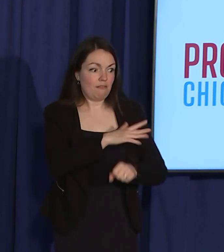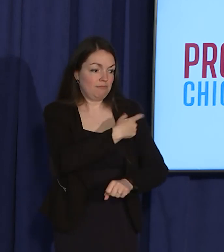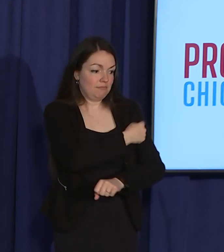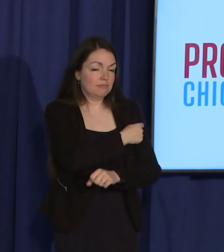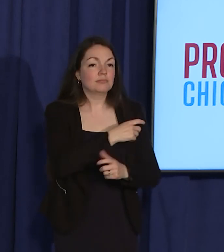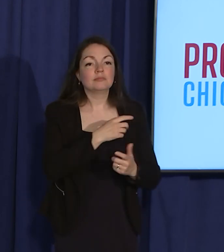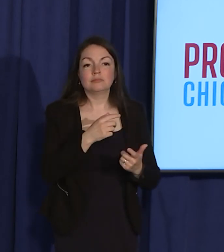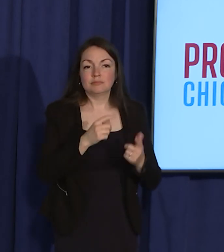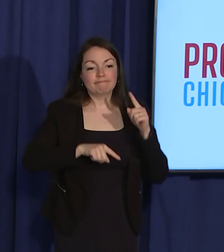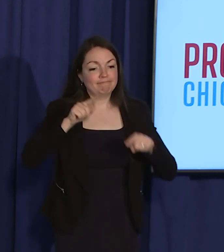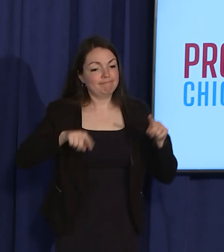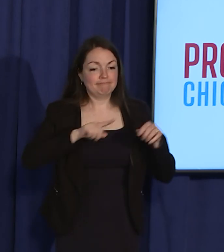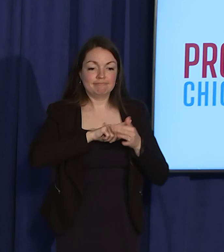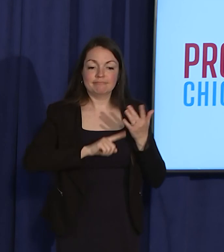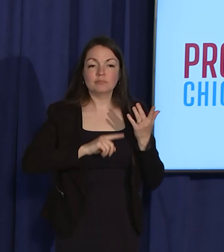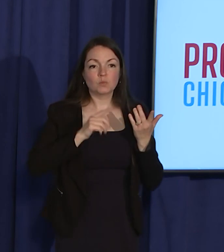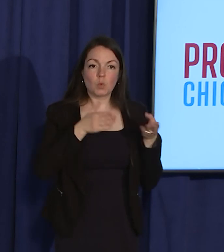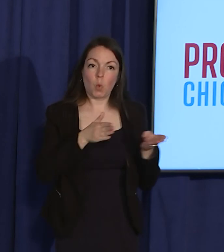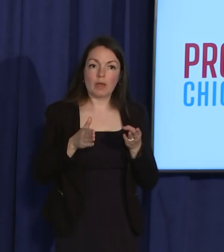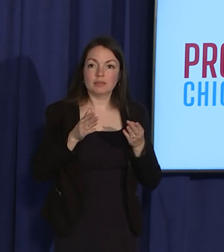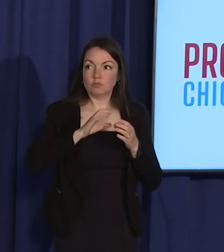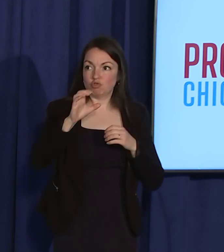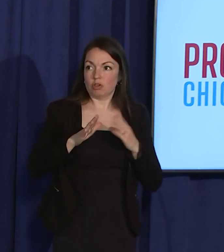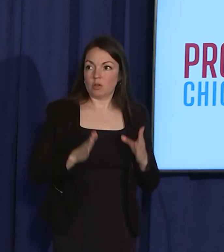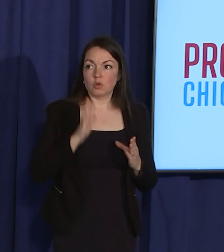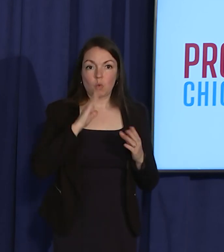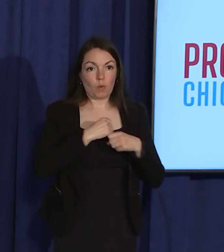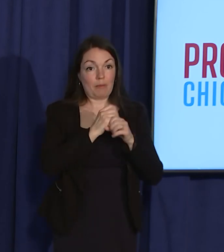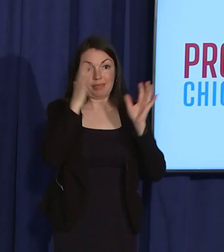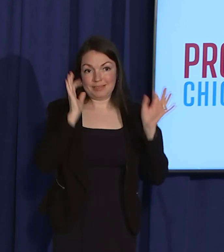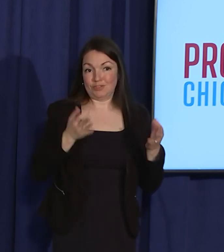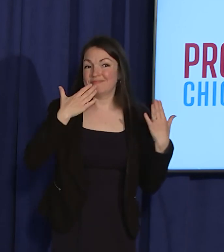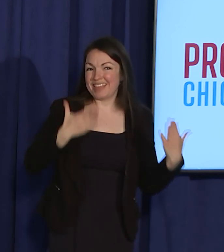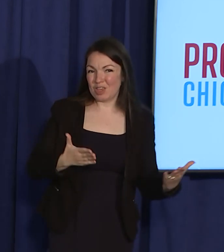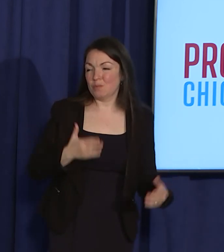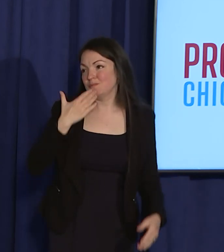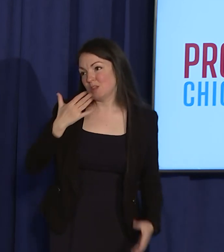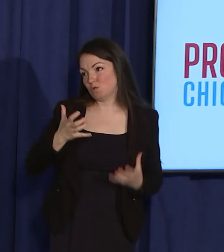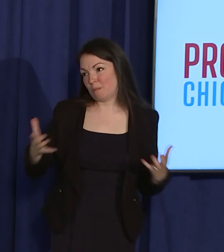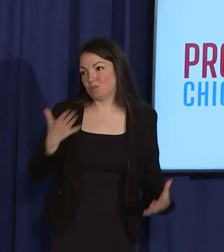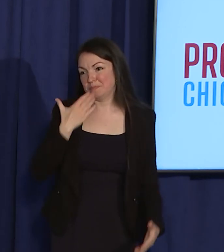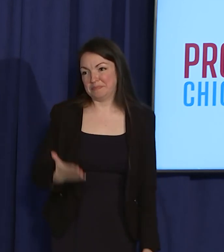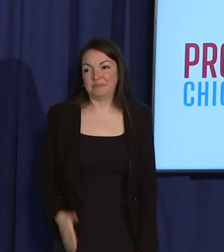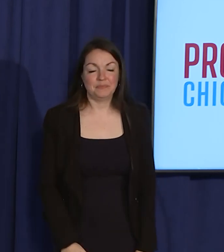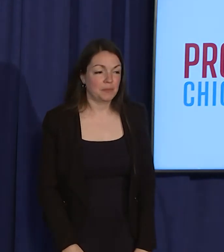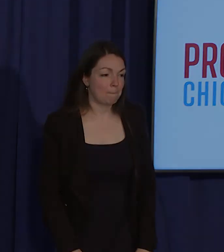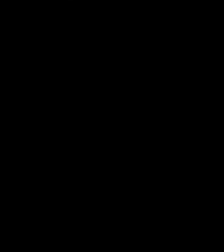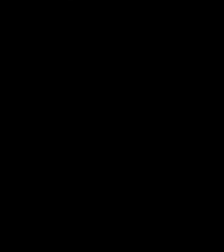Chicagoans will really make that decision. Thank you. Thank you very much.